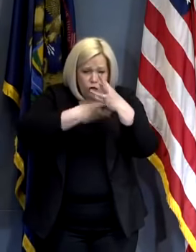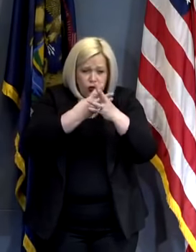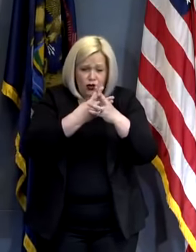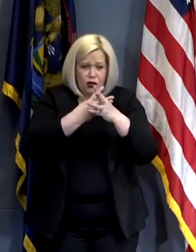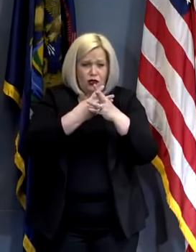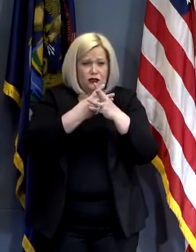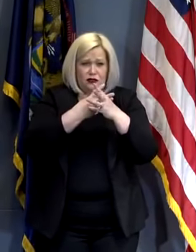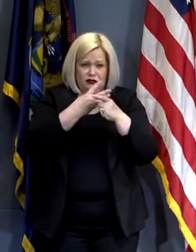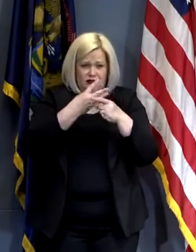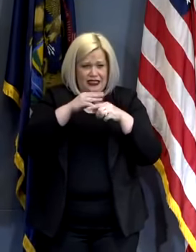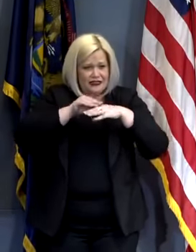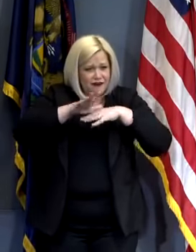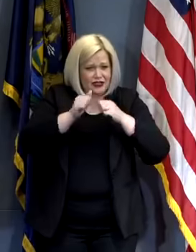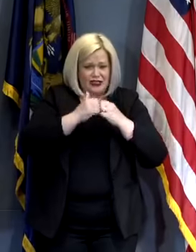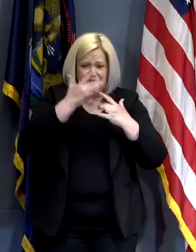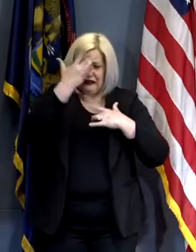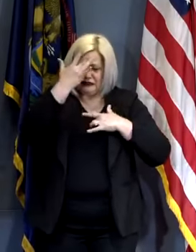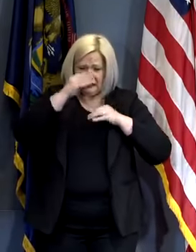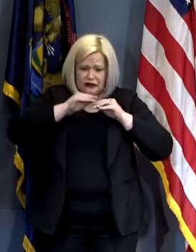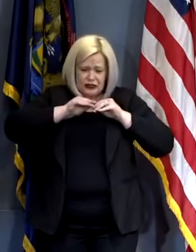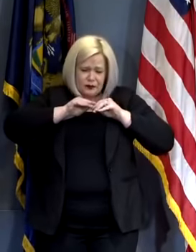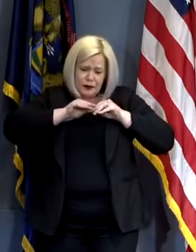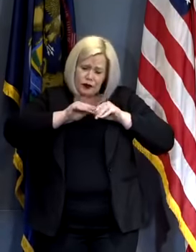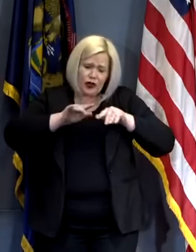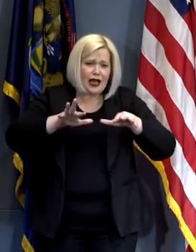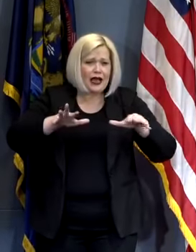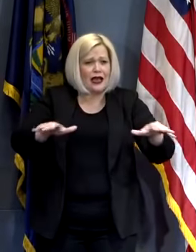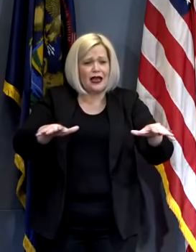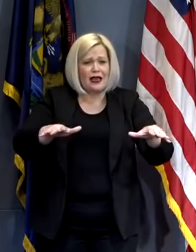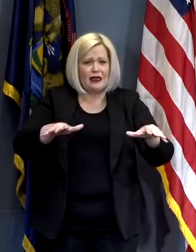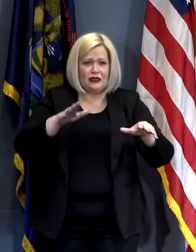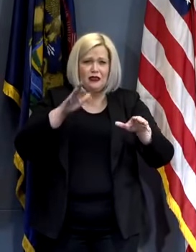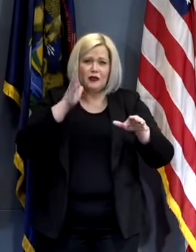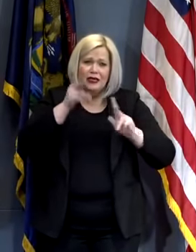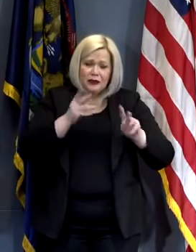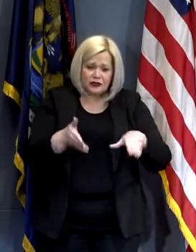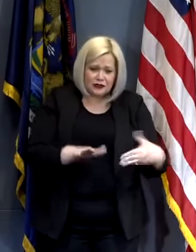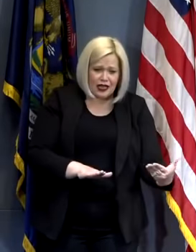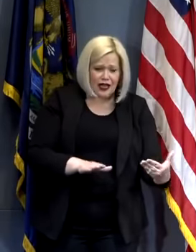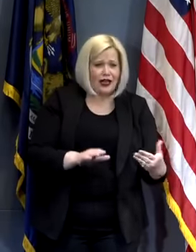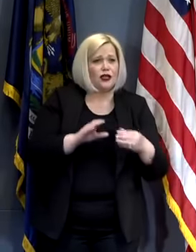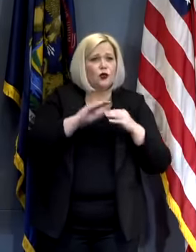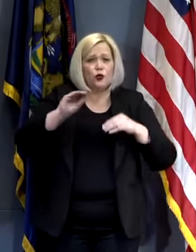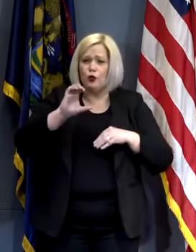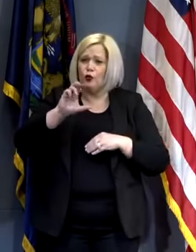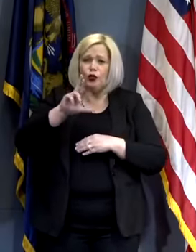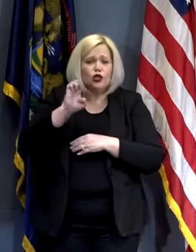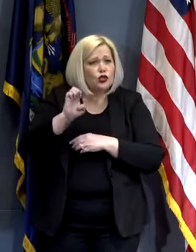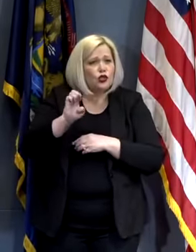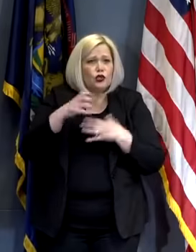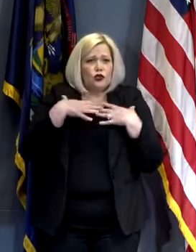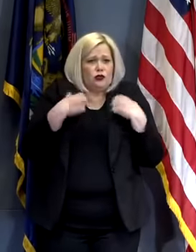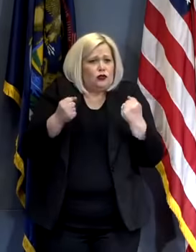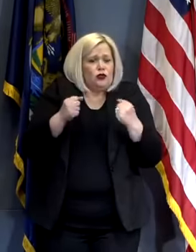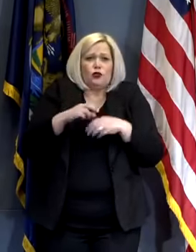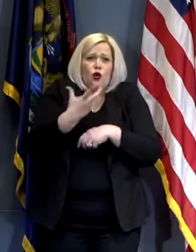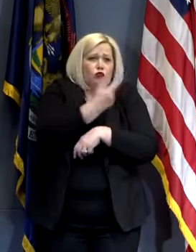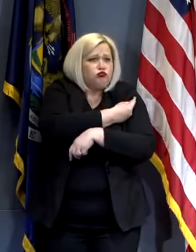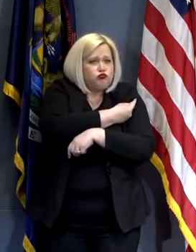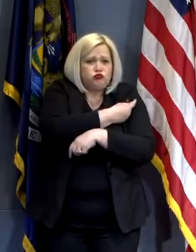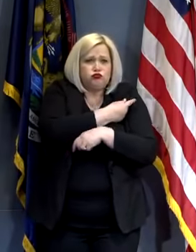that is so contagious, that is deadly, that there's no cure and no vaccine for, and for which we've got a lot of our